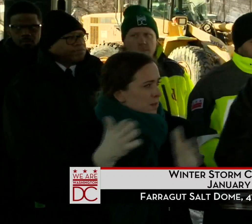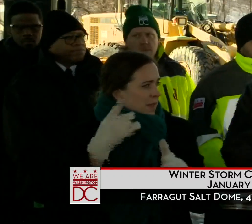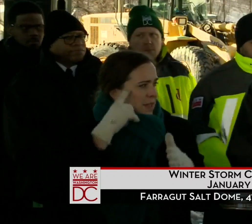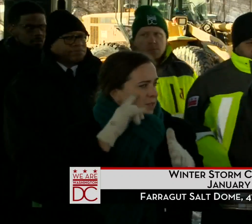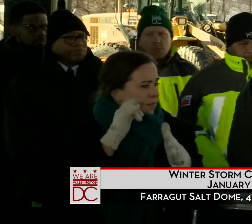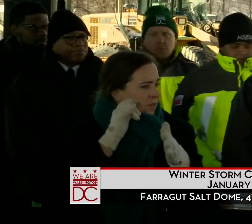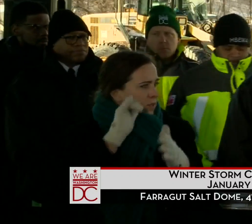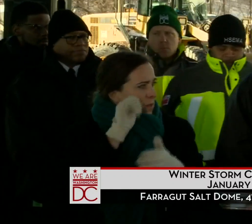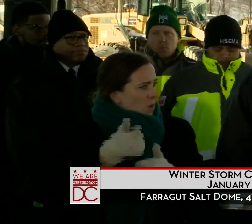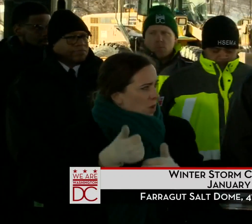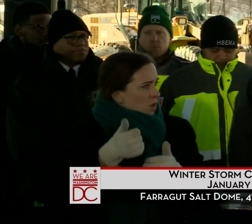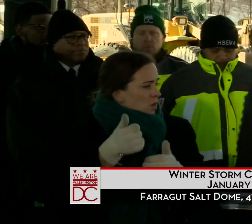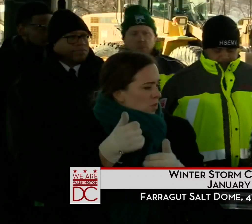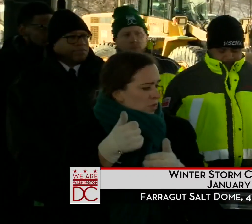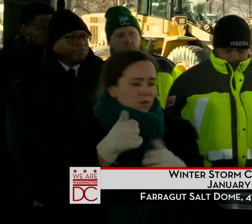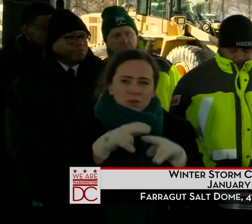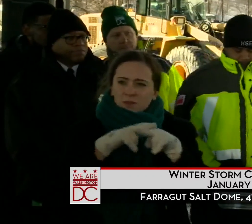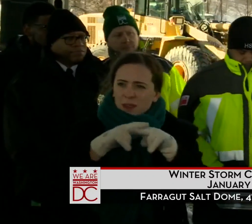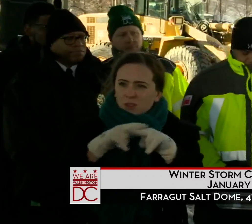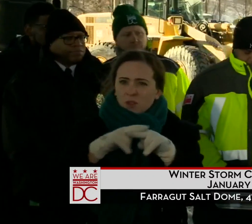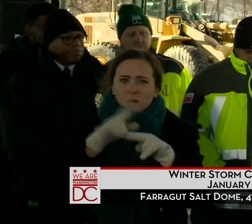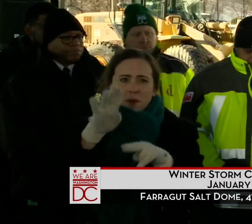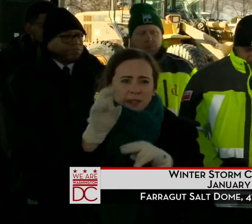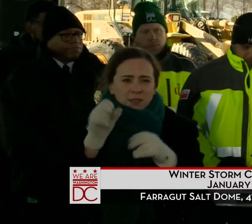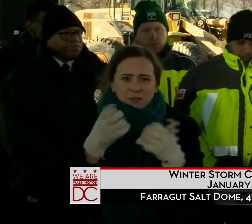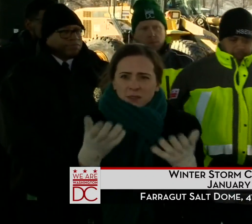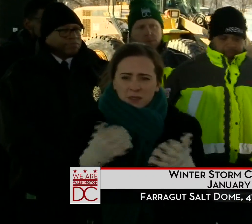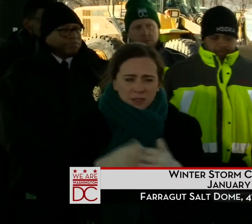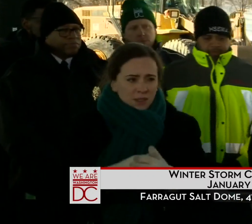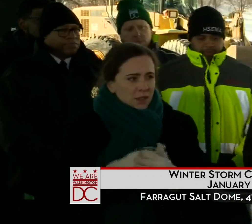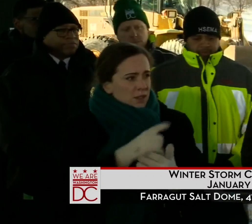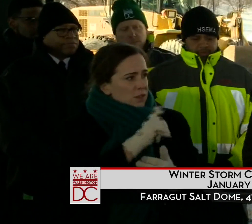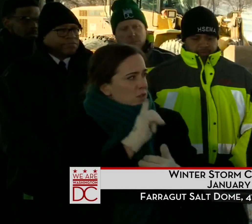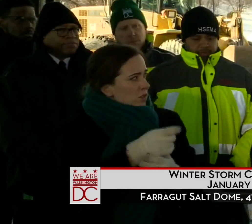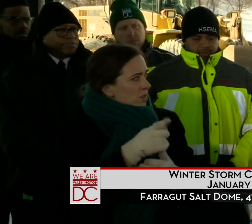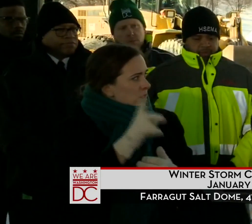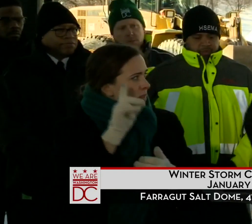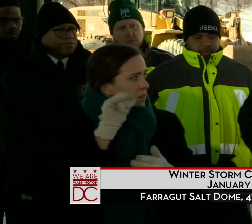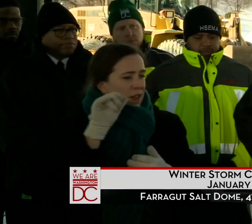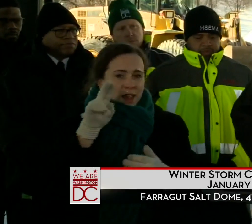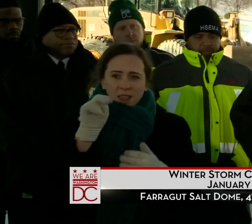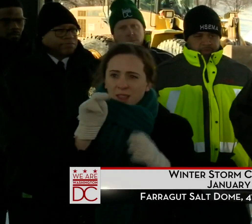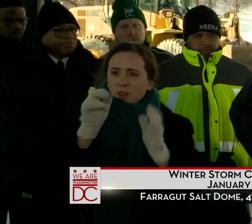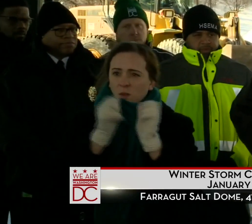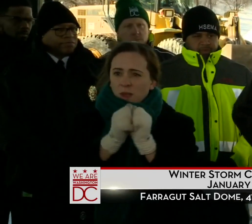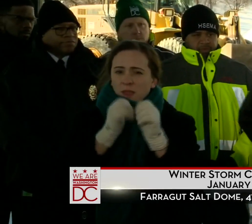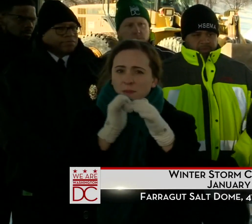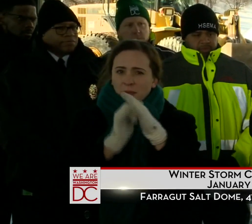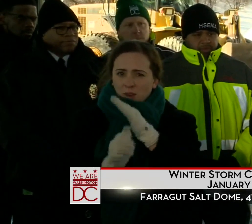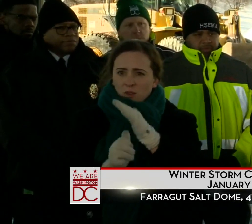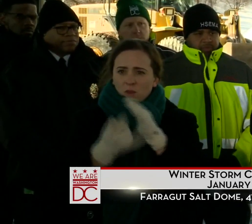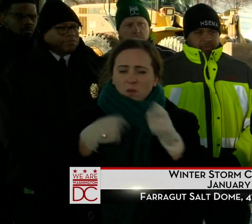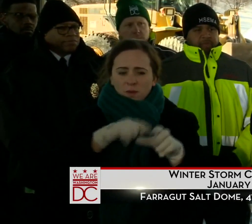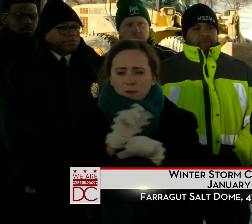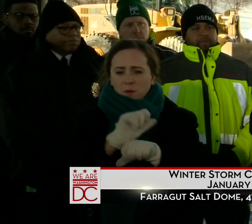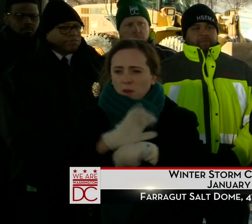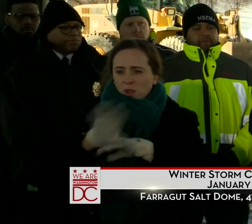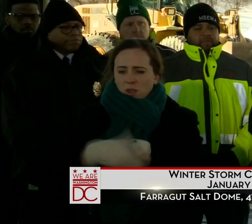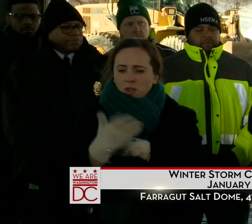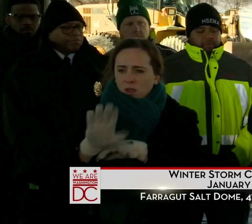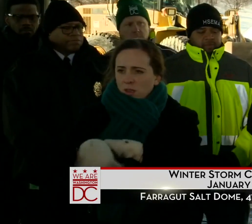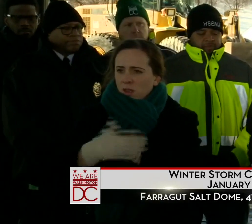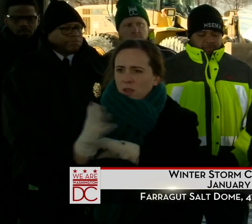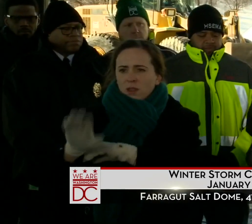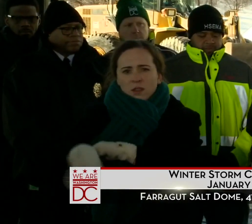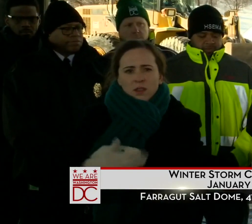tomorrow? I mean, rails, buses, what, all? Sure, Bob. I'm Dan Stussel with Metro. So we've been working around the clock, as you know.